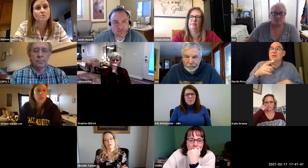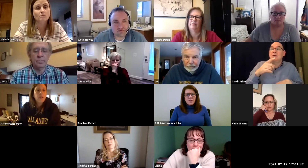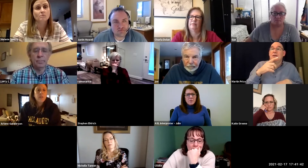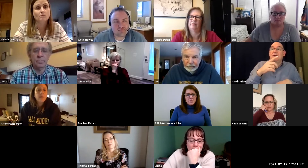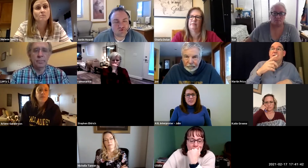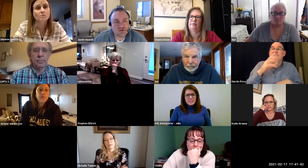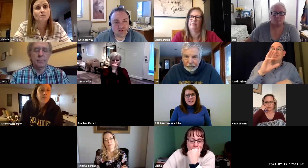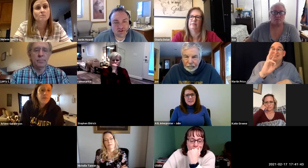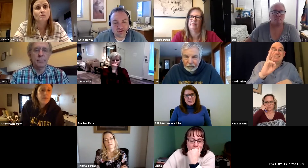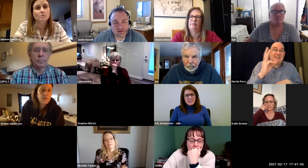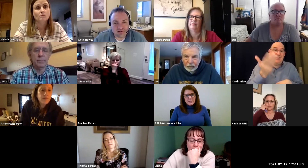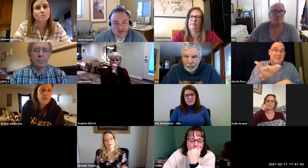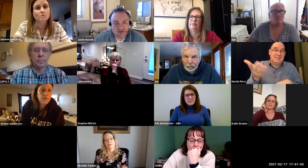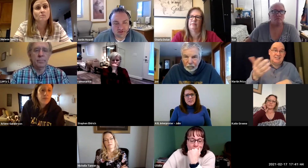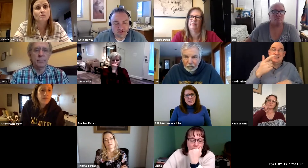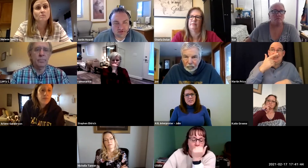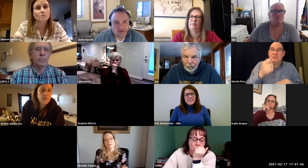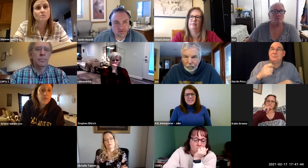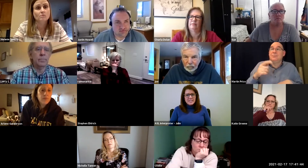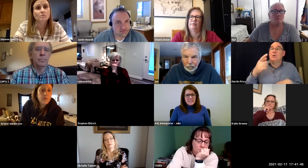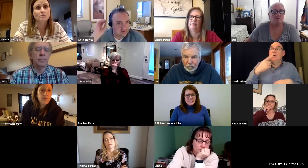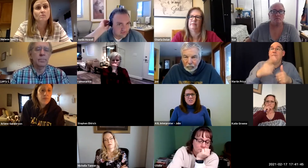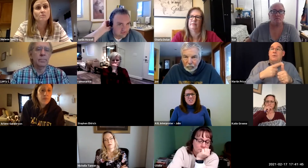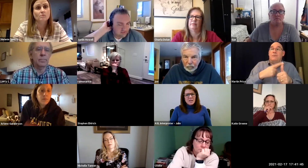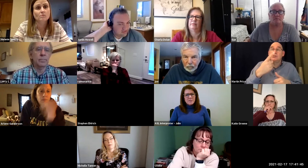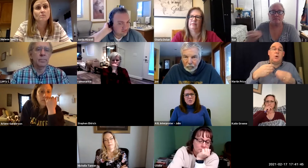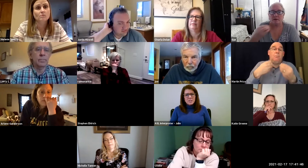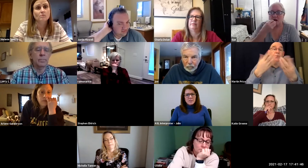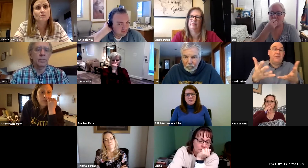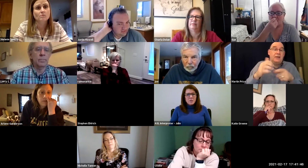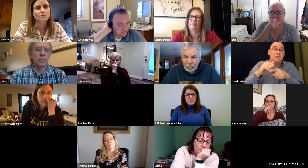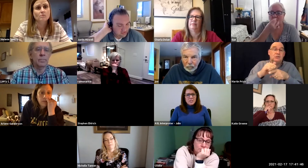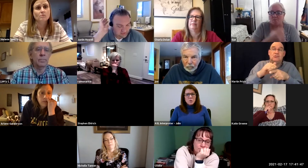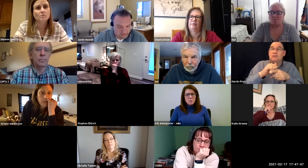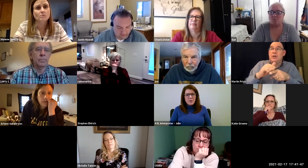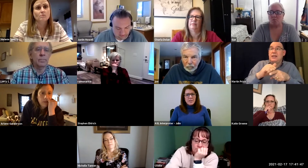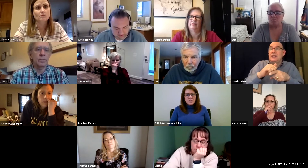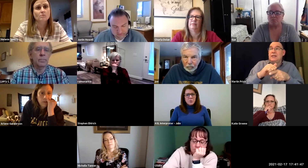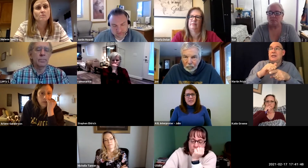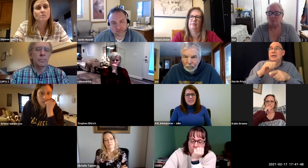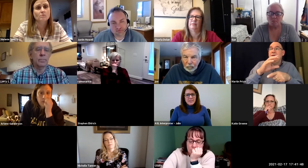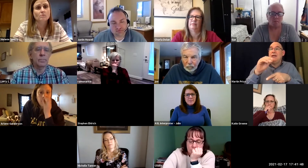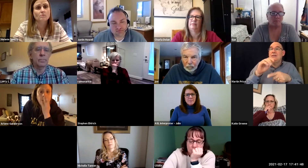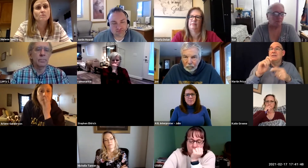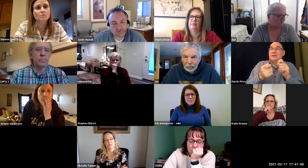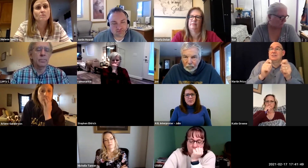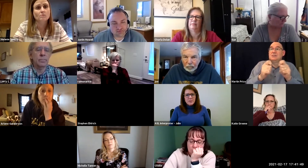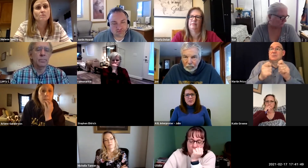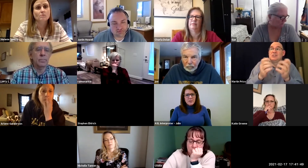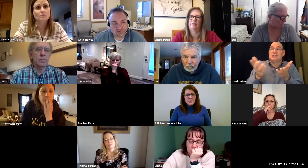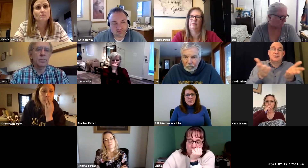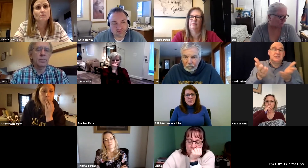Now, 503 says 6 things, which is kind of interesting. The first is to provide training